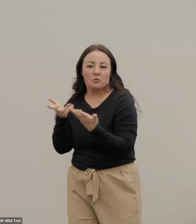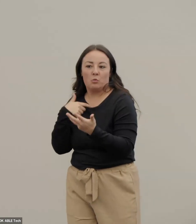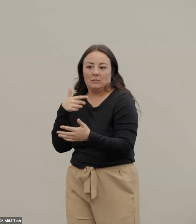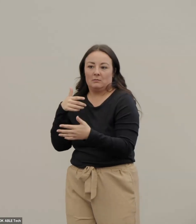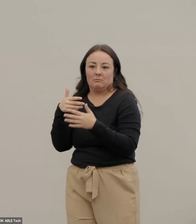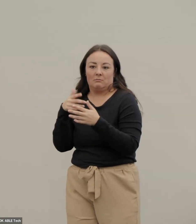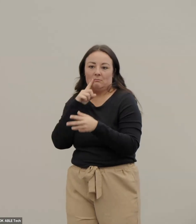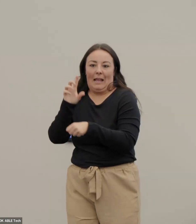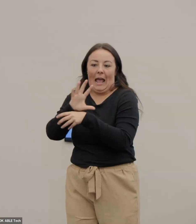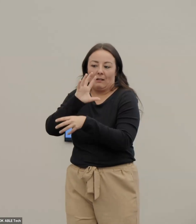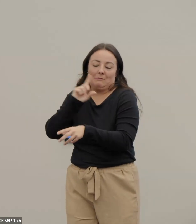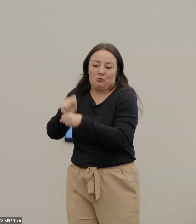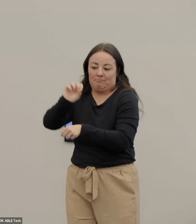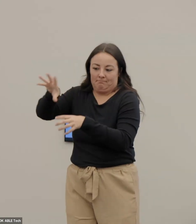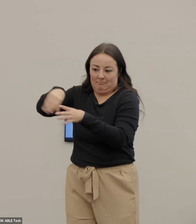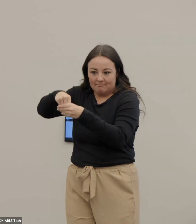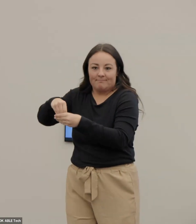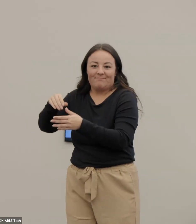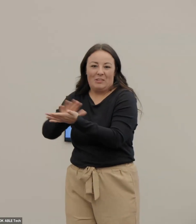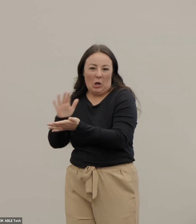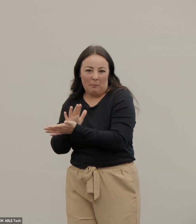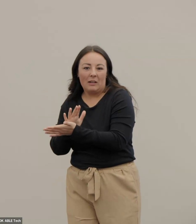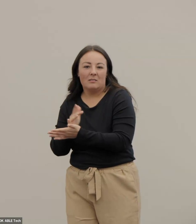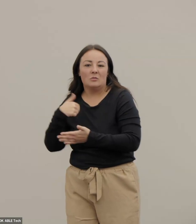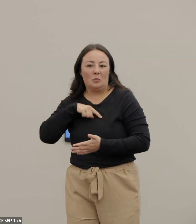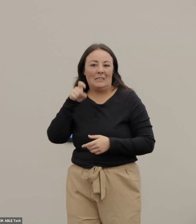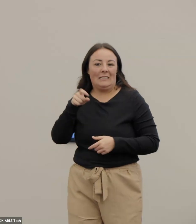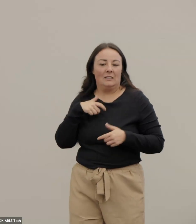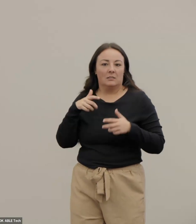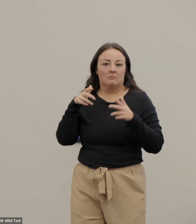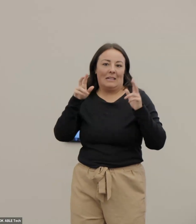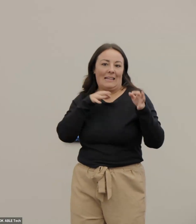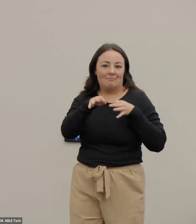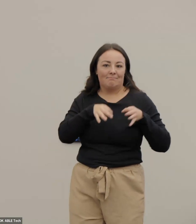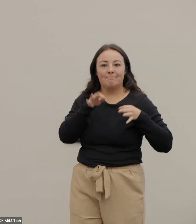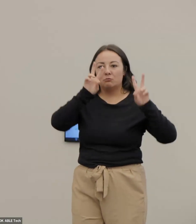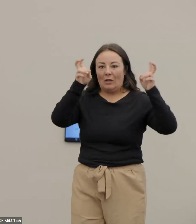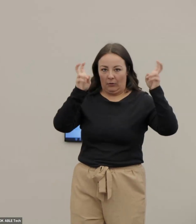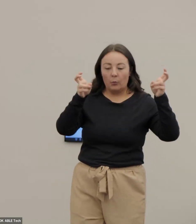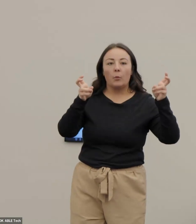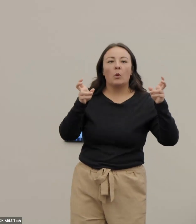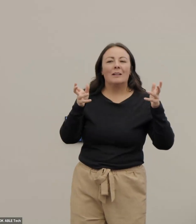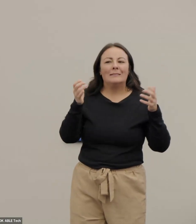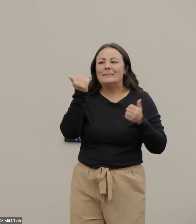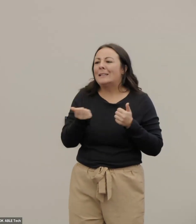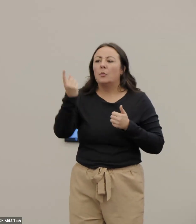title. Does anybody know what the most commonly